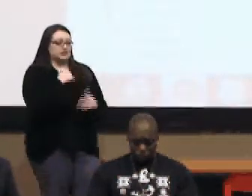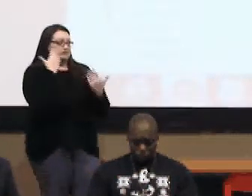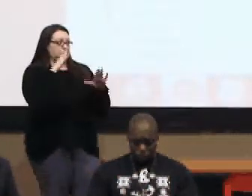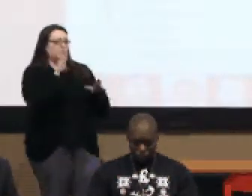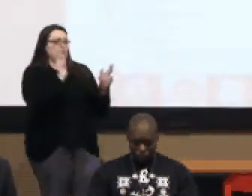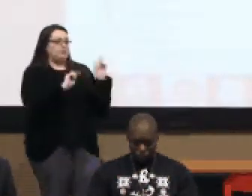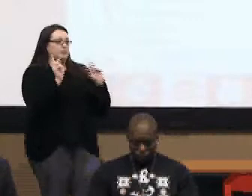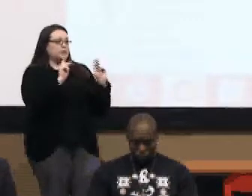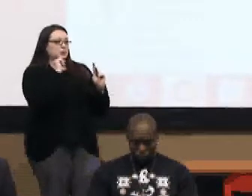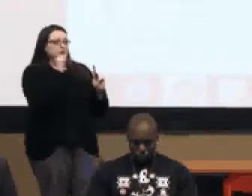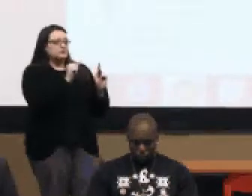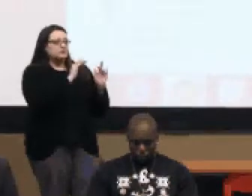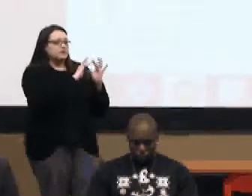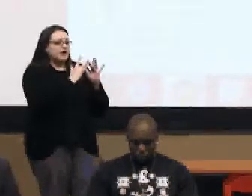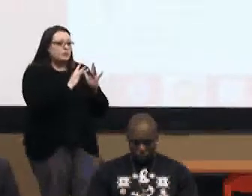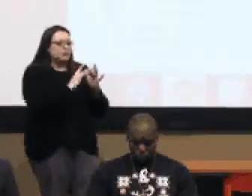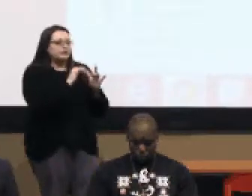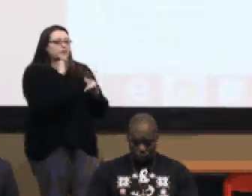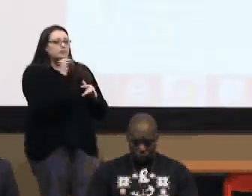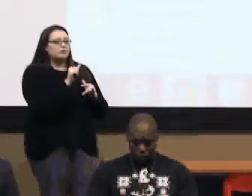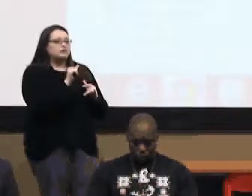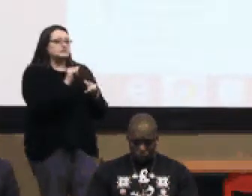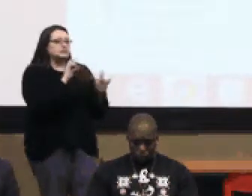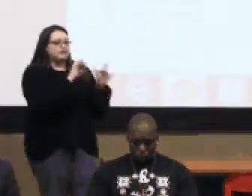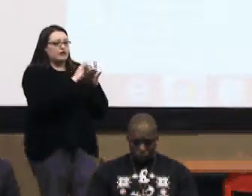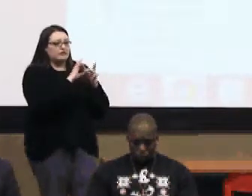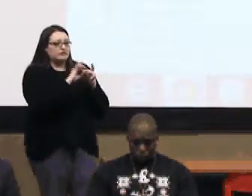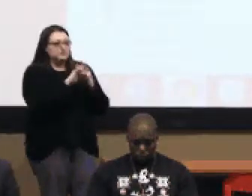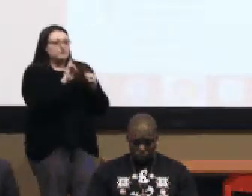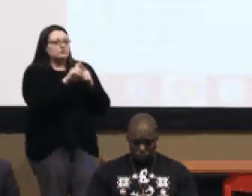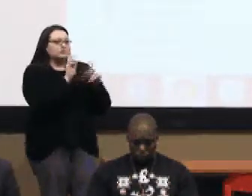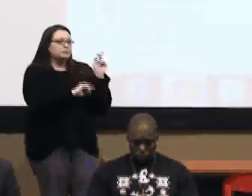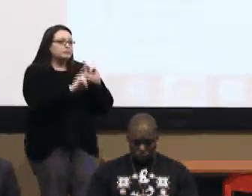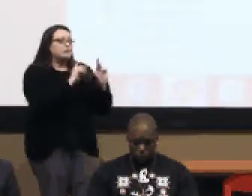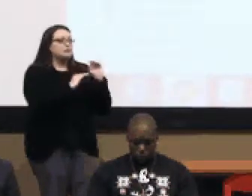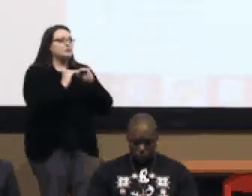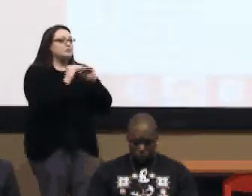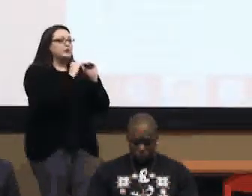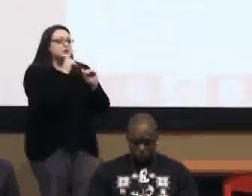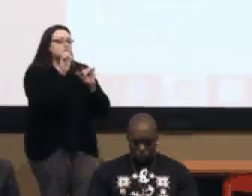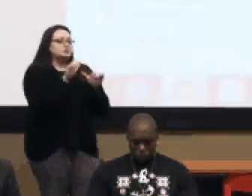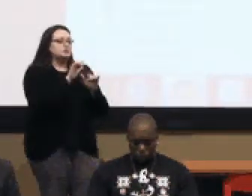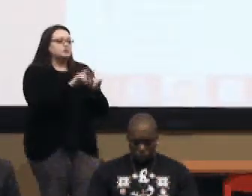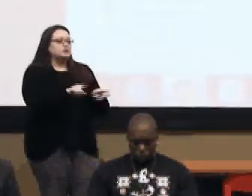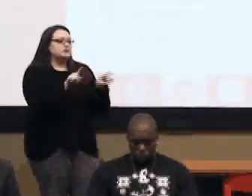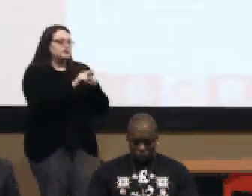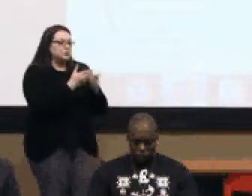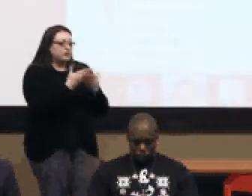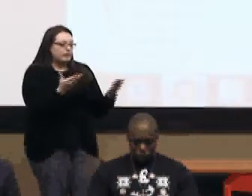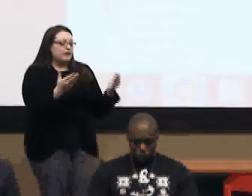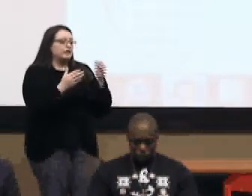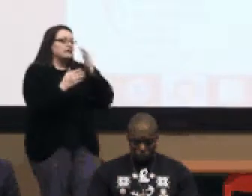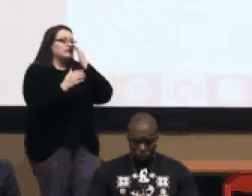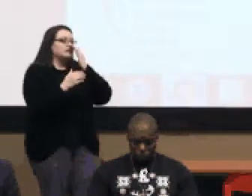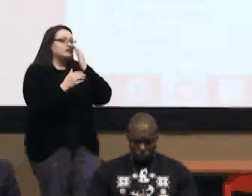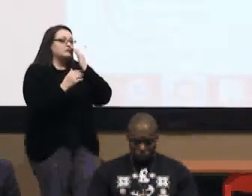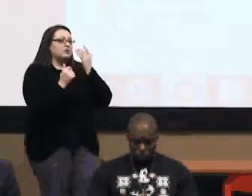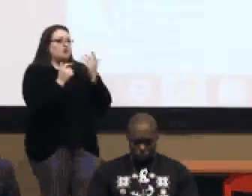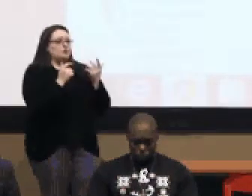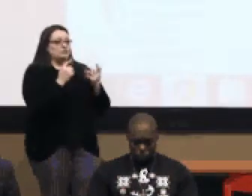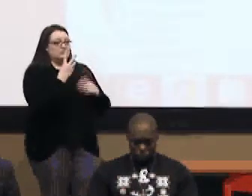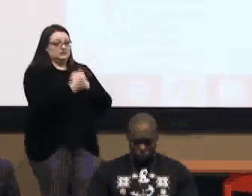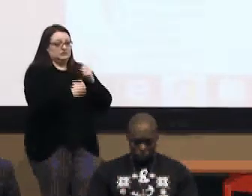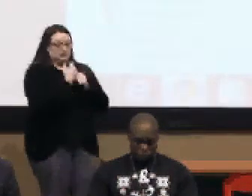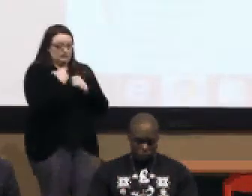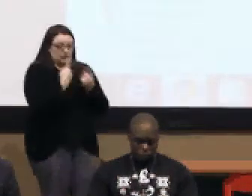There wasn't a network. There wasn't a connectivity into people and peers who were doing similar things. And so, I've spent the better part of 6